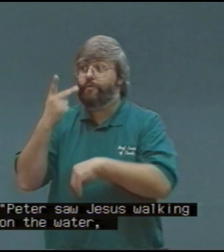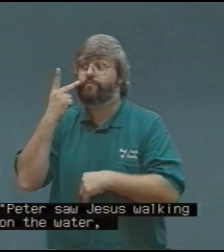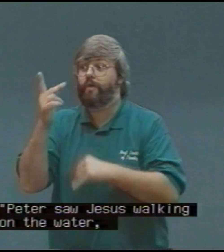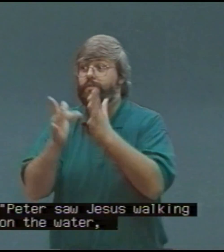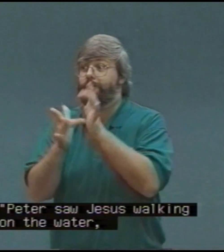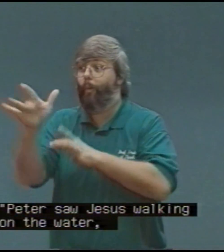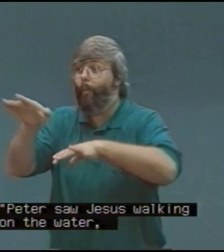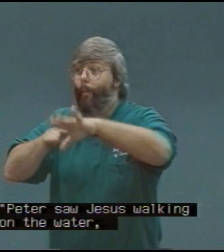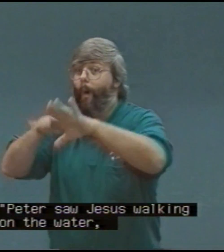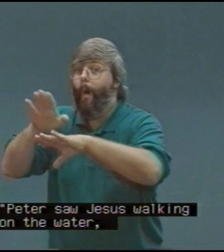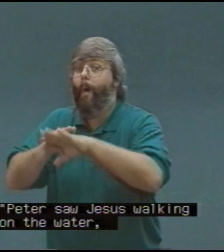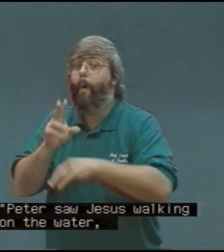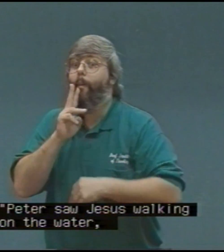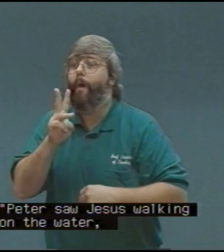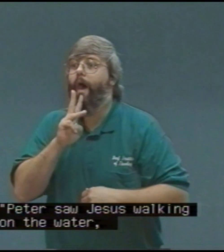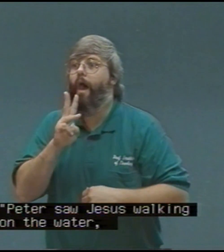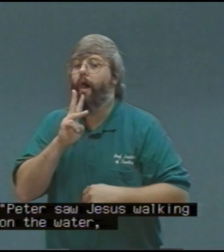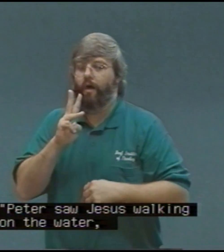Peter saw Jesus walking on the water.